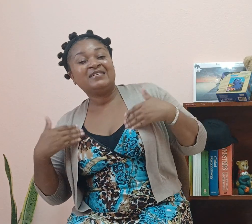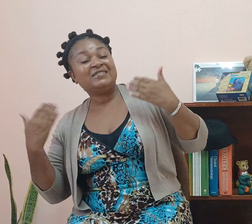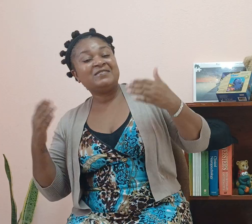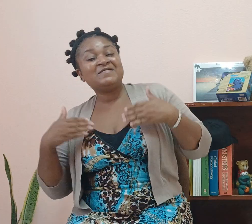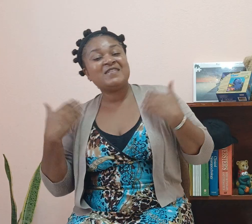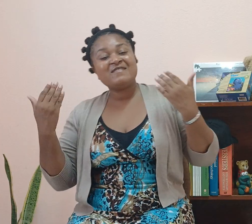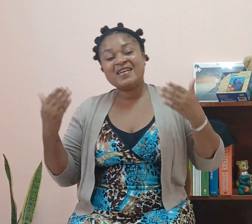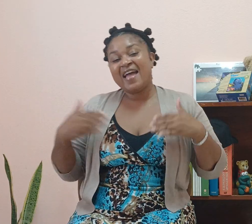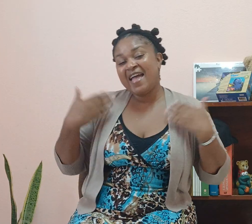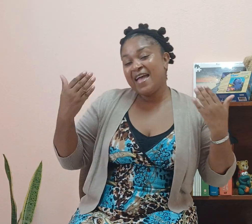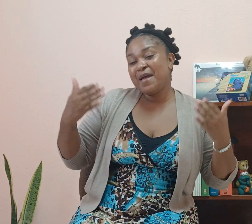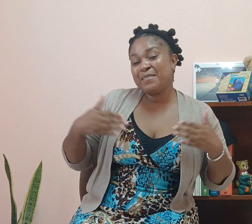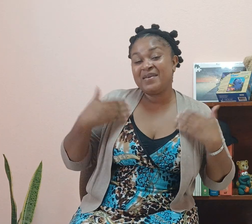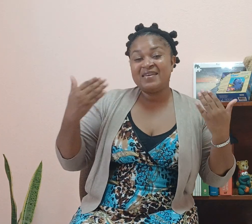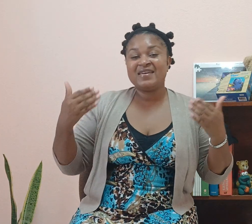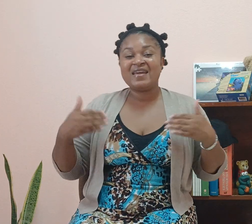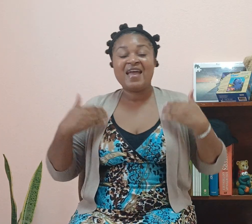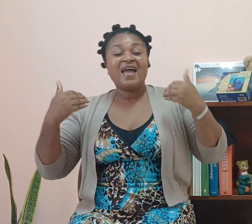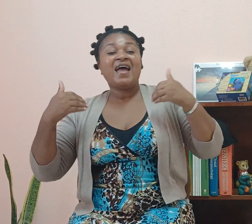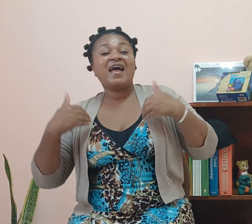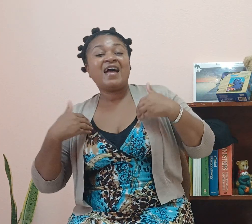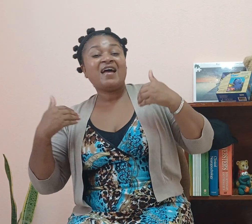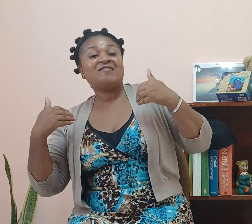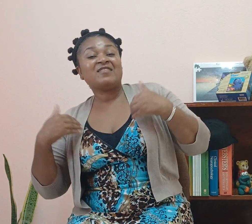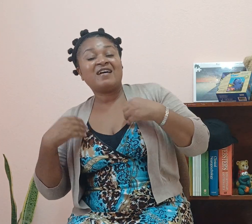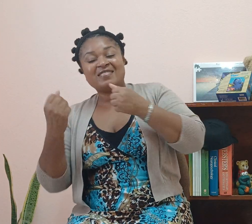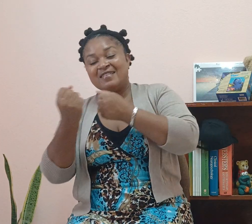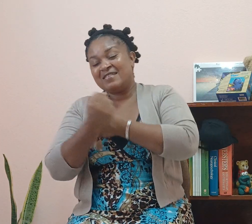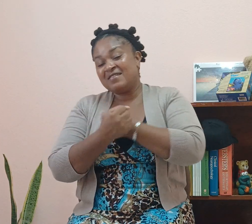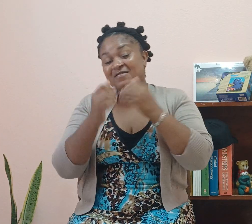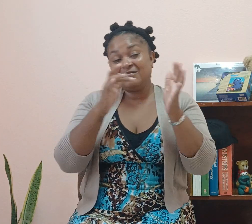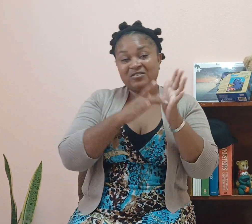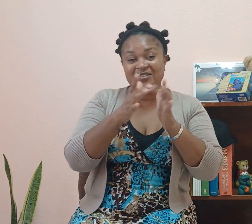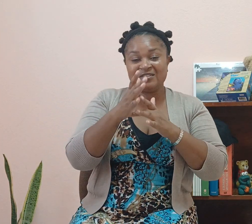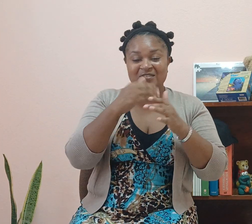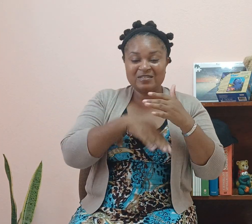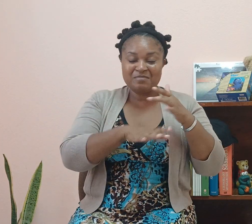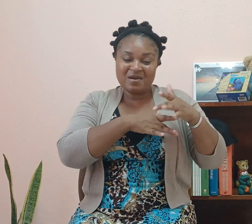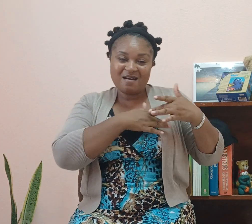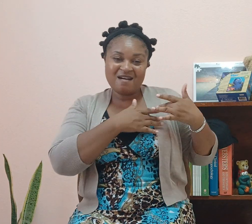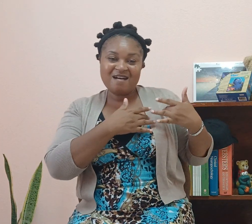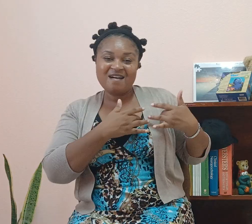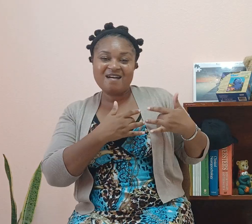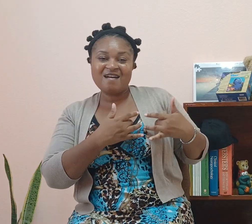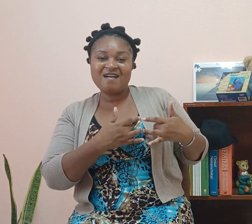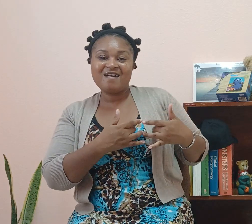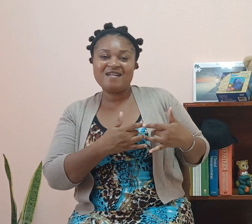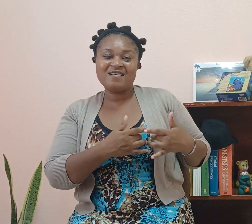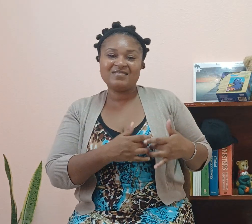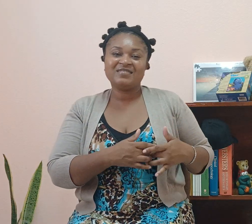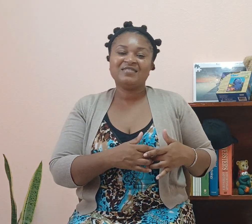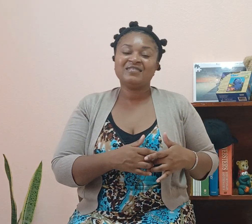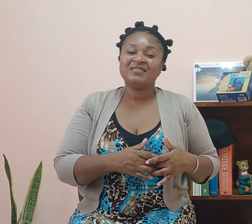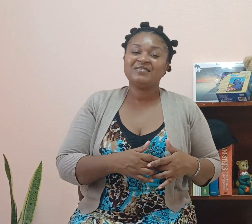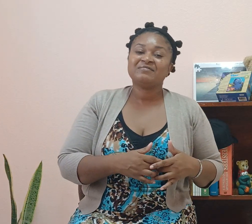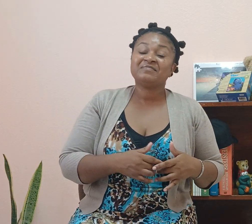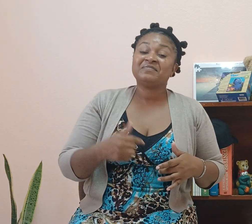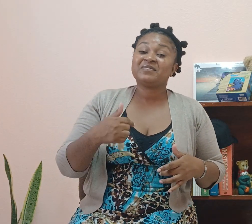so very happy. I've got the love of Jesus in my heart. I've got the